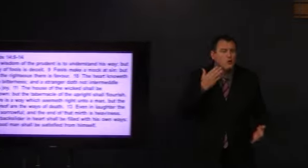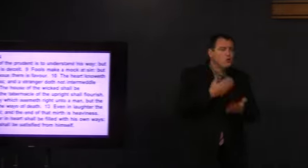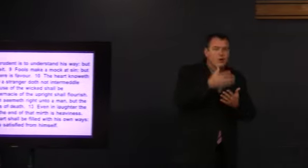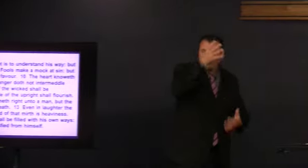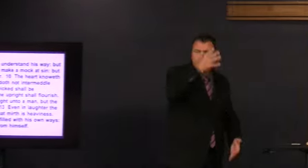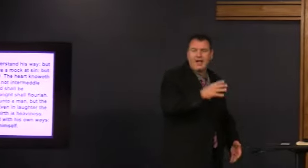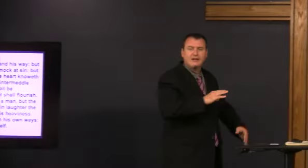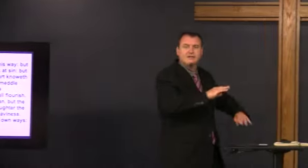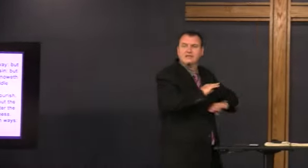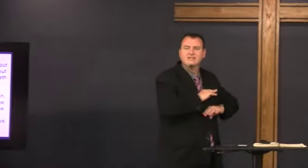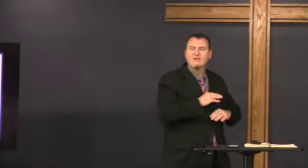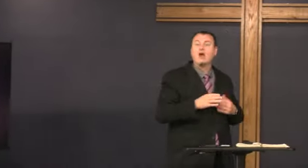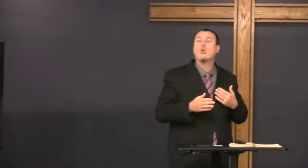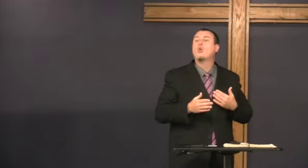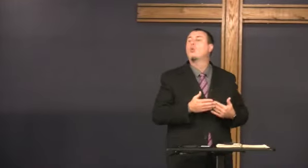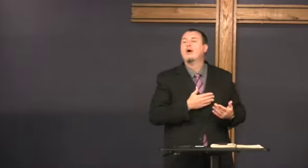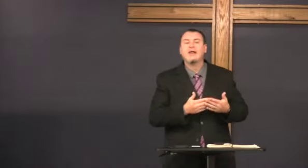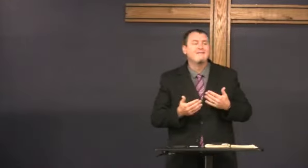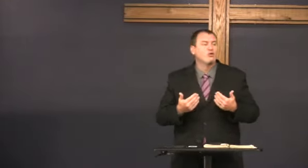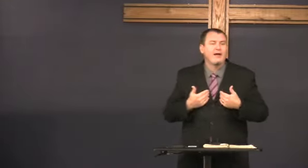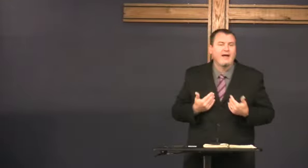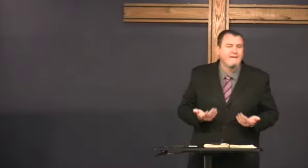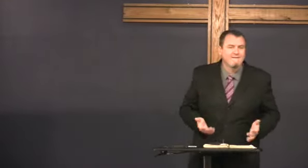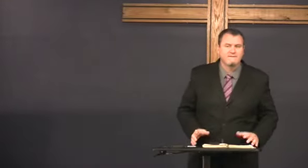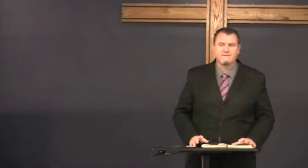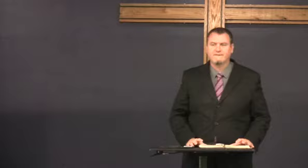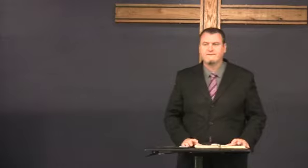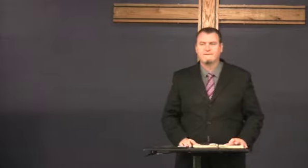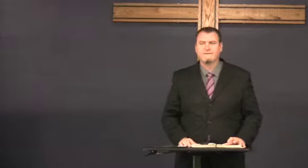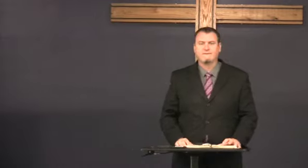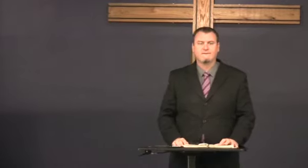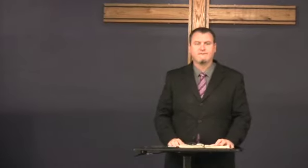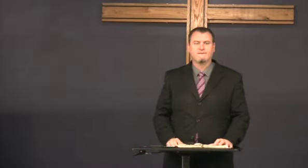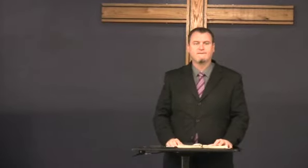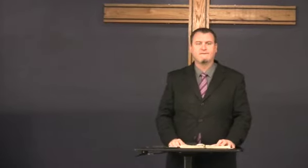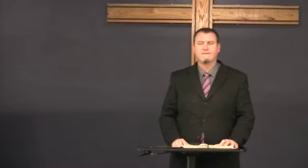A good man shall be satisfied with whatever he has.